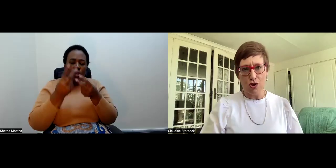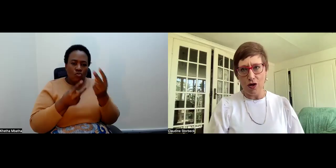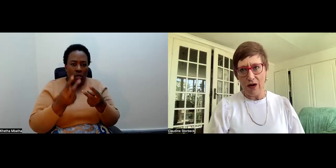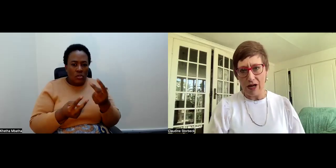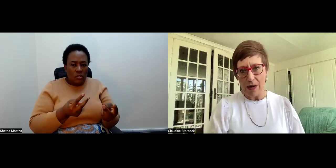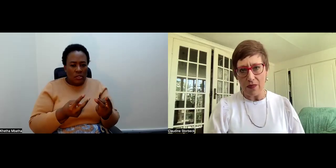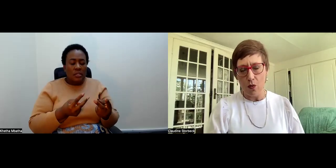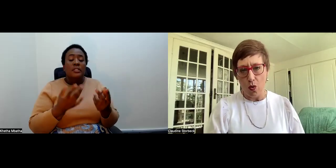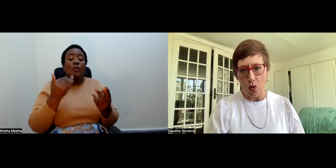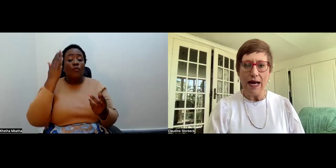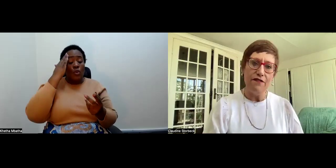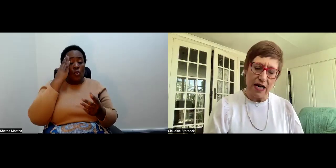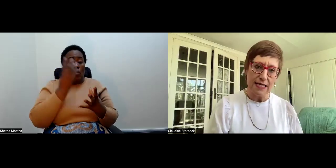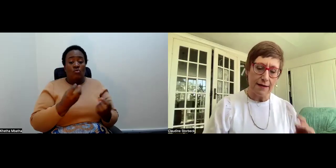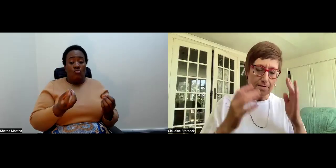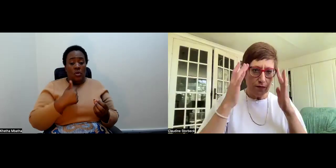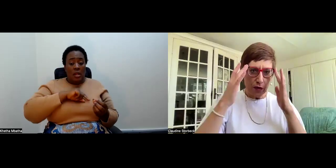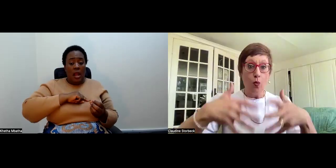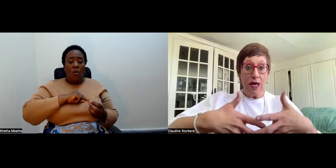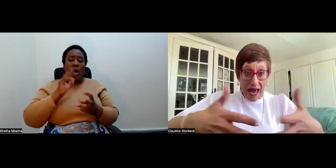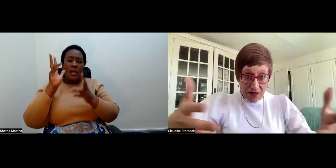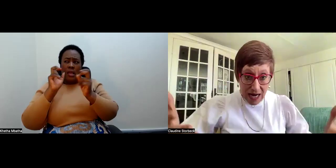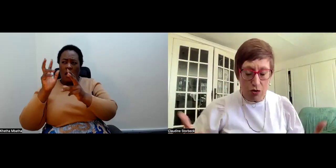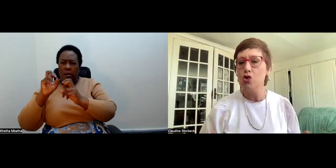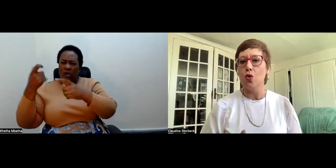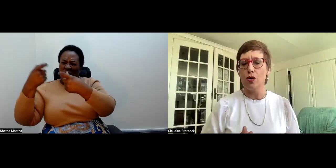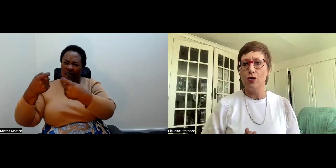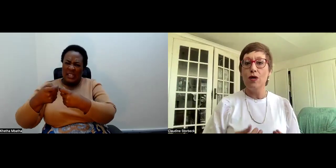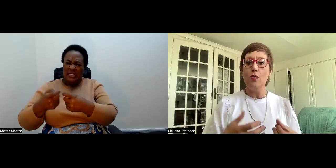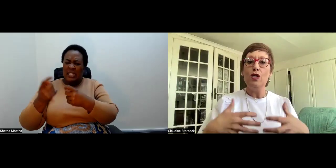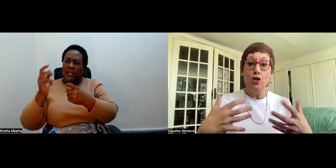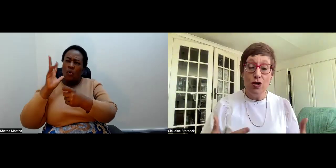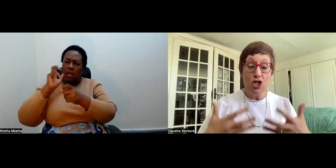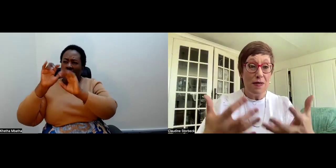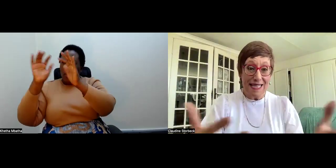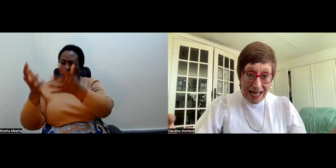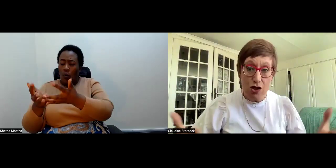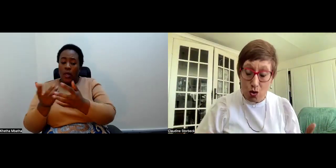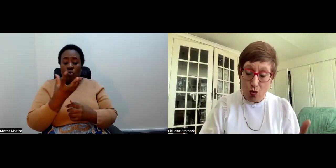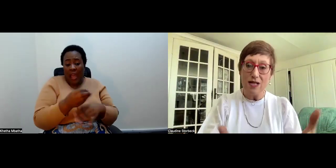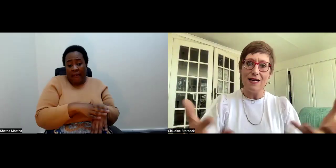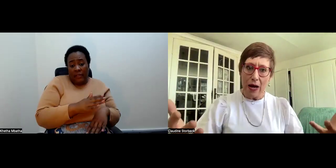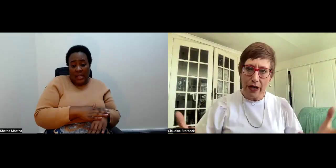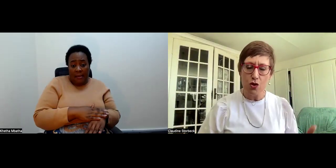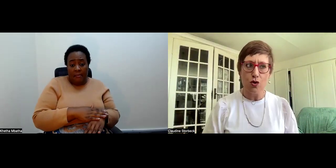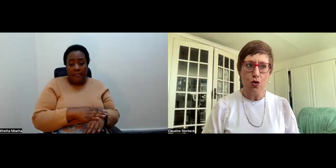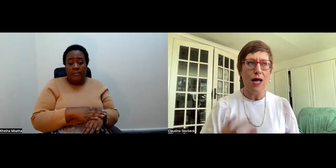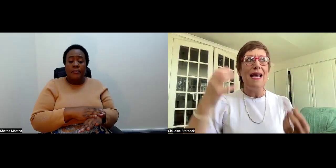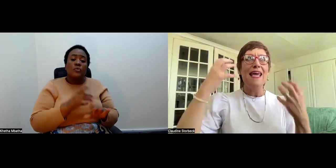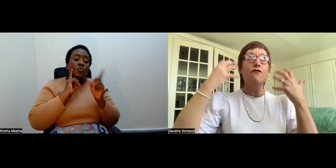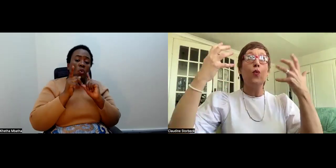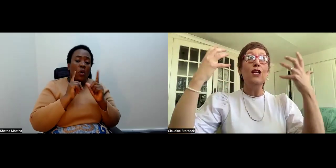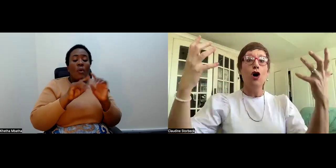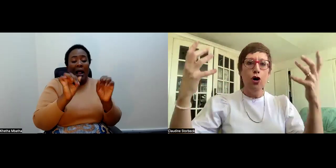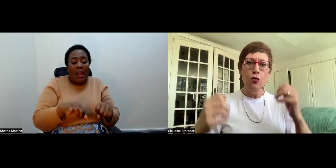our children are hearing about the war and fighting, we have time to talk. We do need to be telling stories and allowing our children to